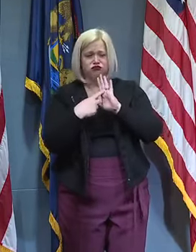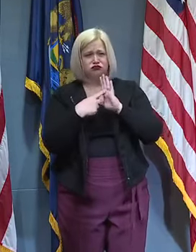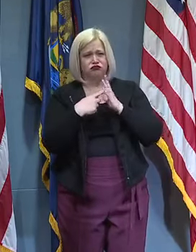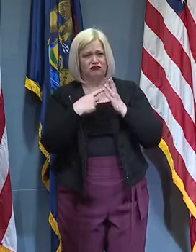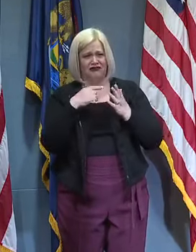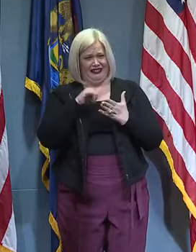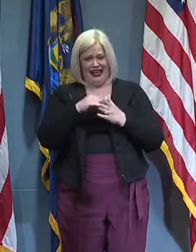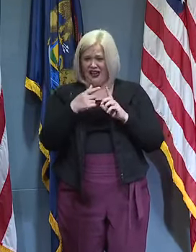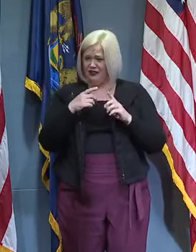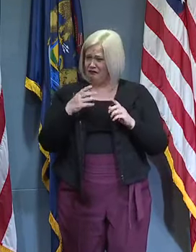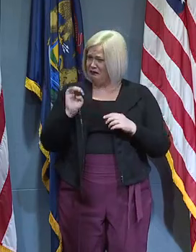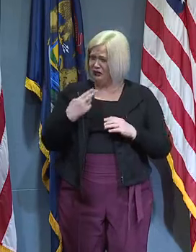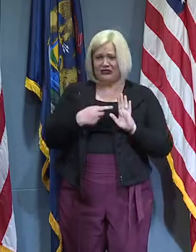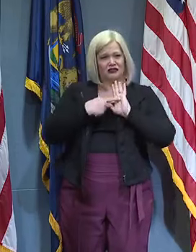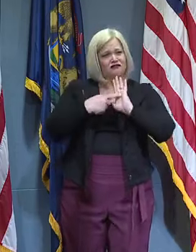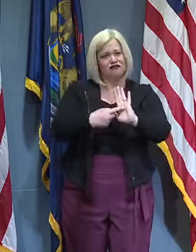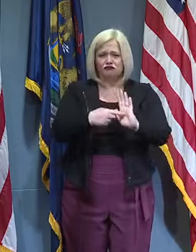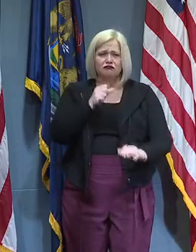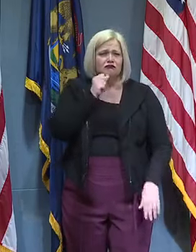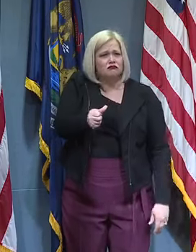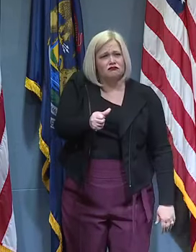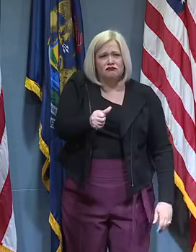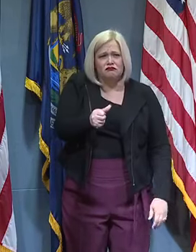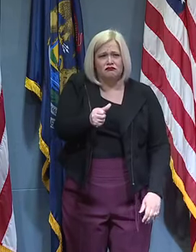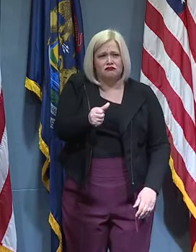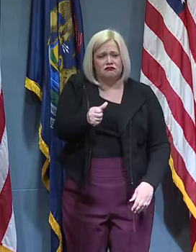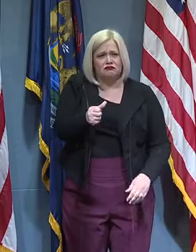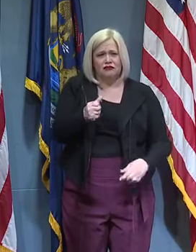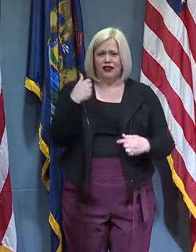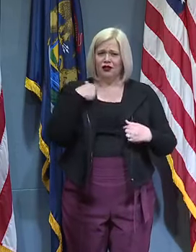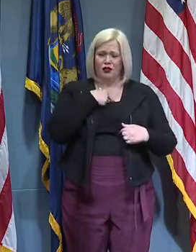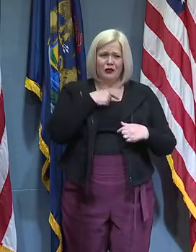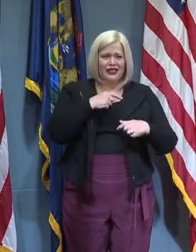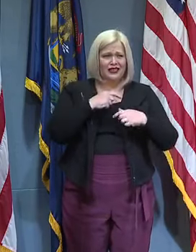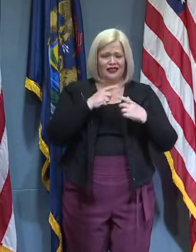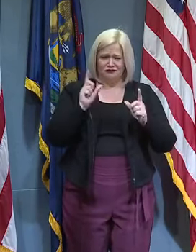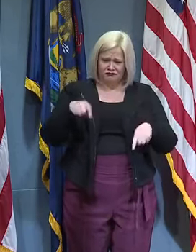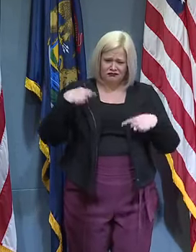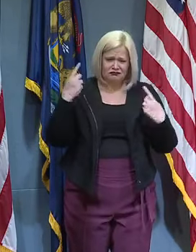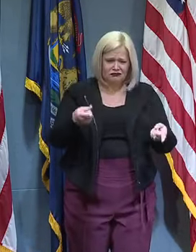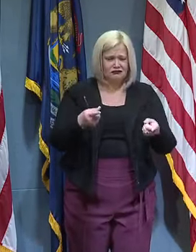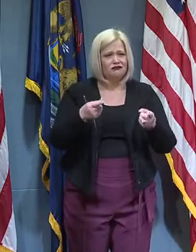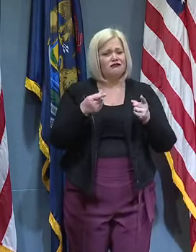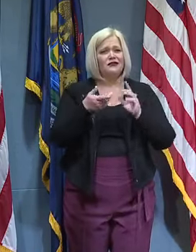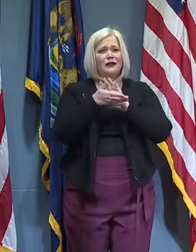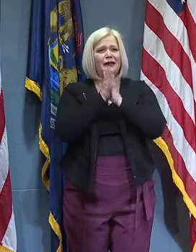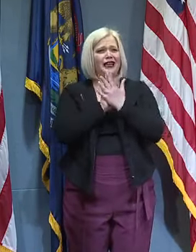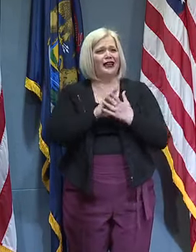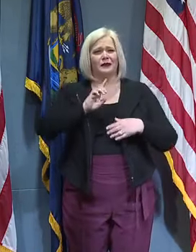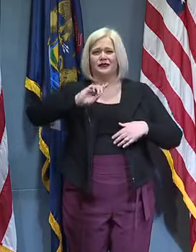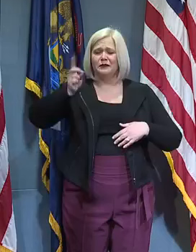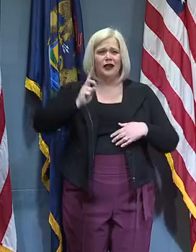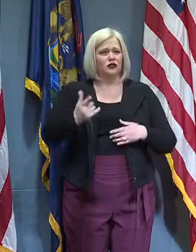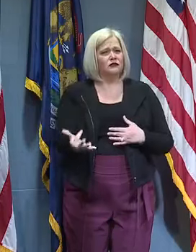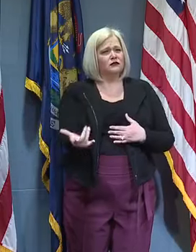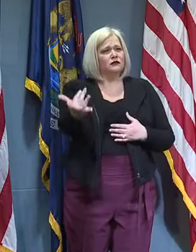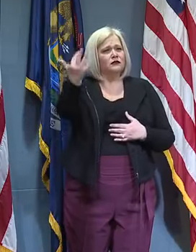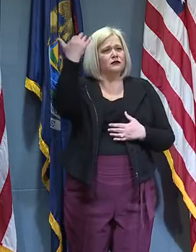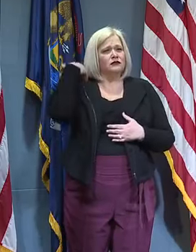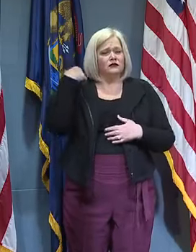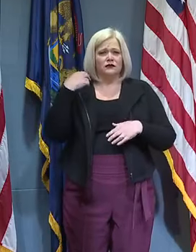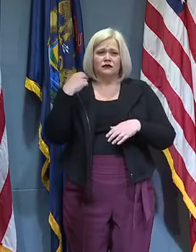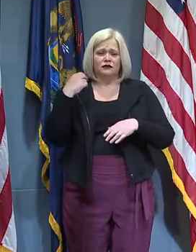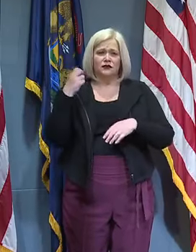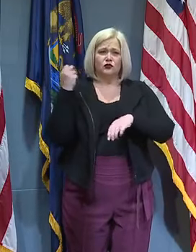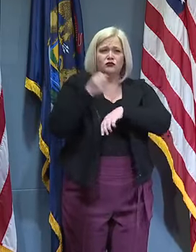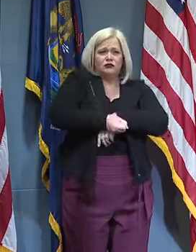keep the Union intact during the Civil War. We came together as the arsenal of democracy to defeat the Nazis because